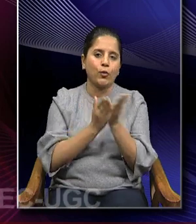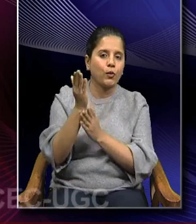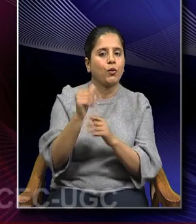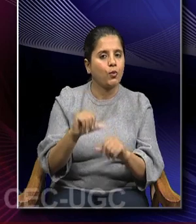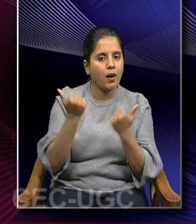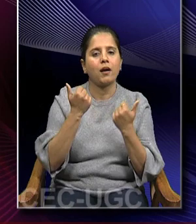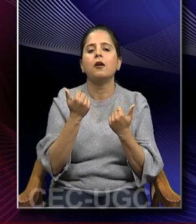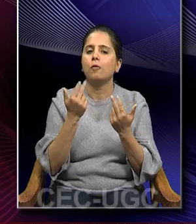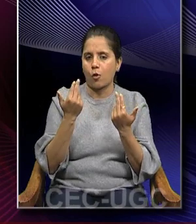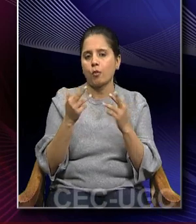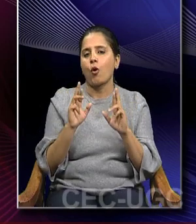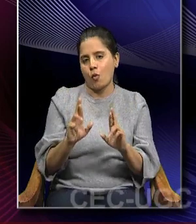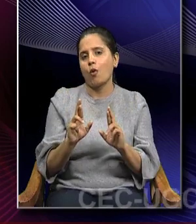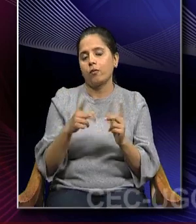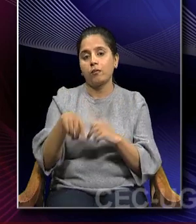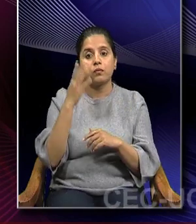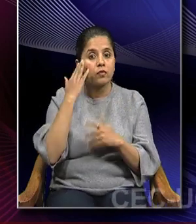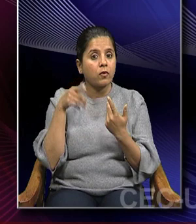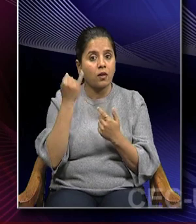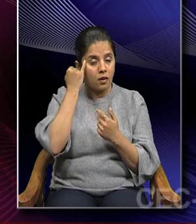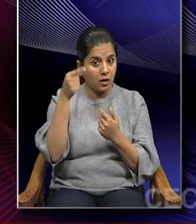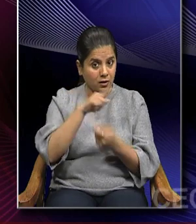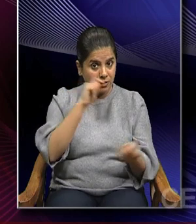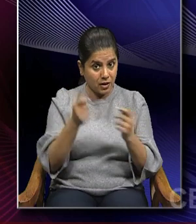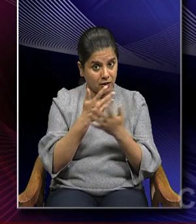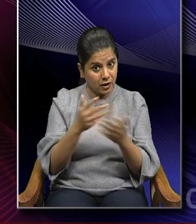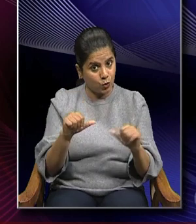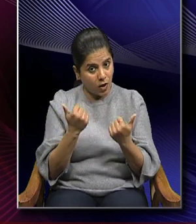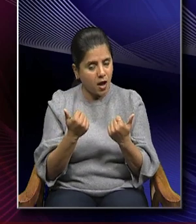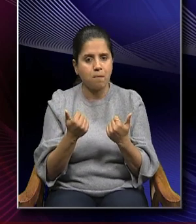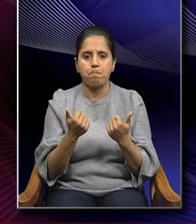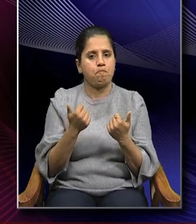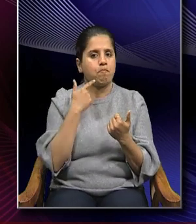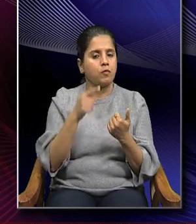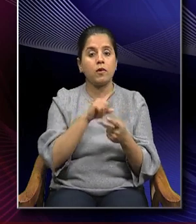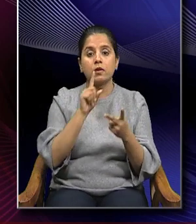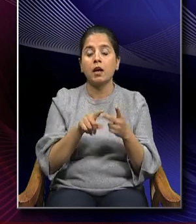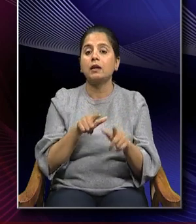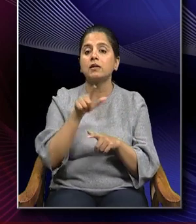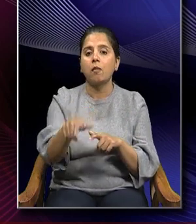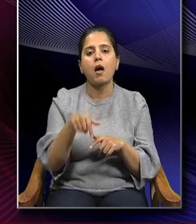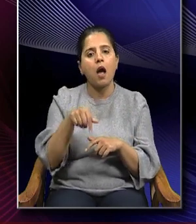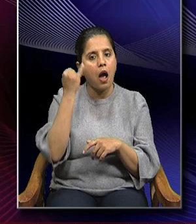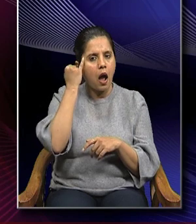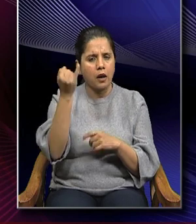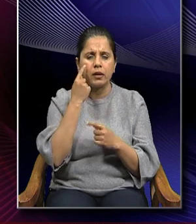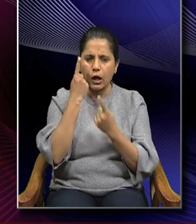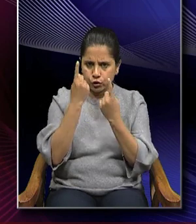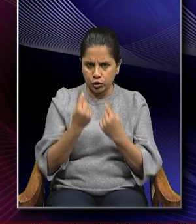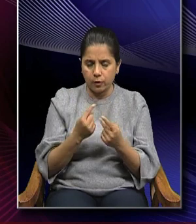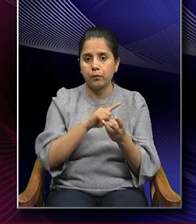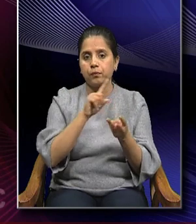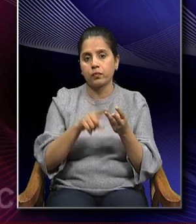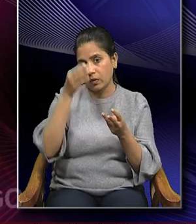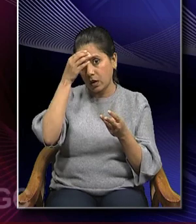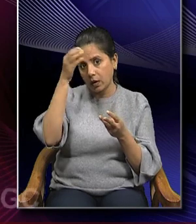screening, because those ideas cannot be converted into a product. So, second step is idea screening. Then comes the